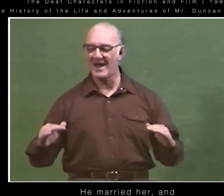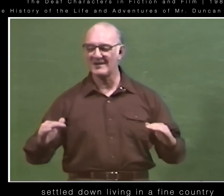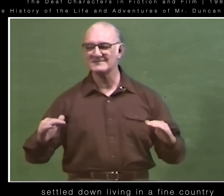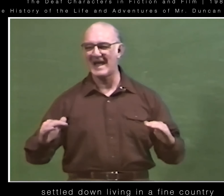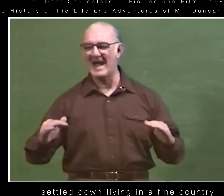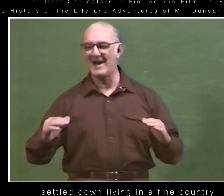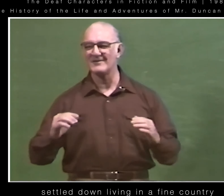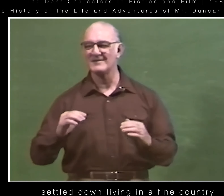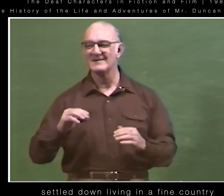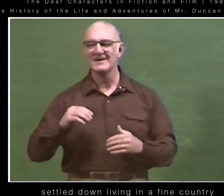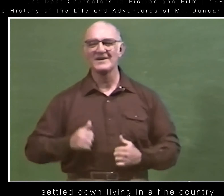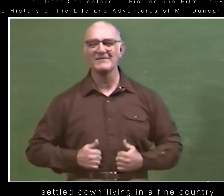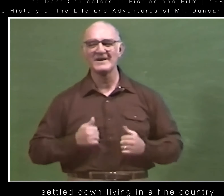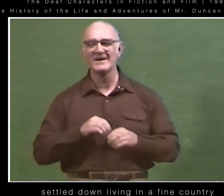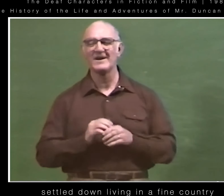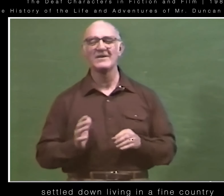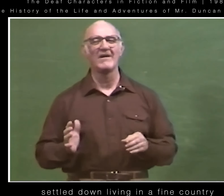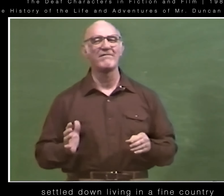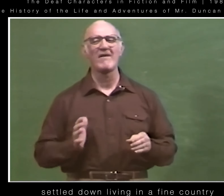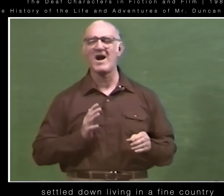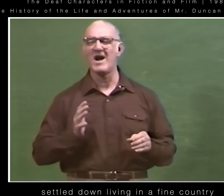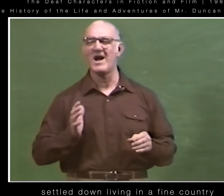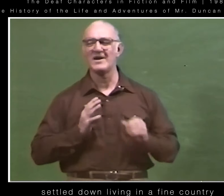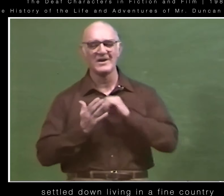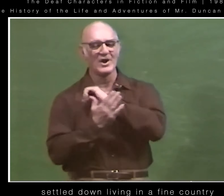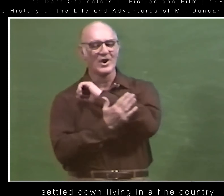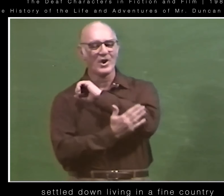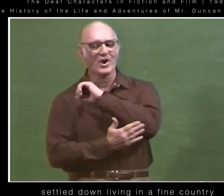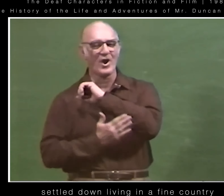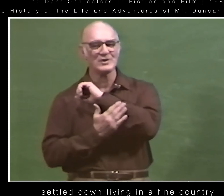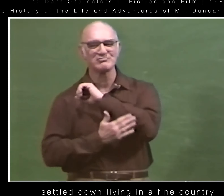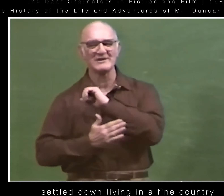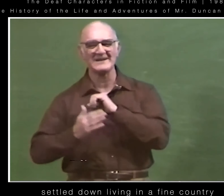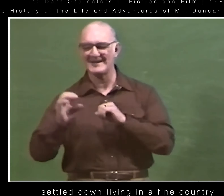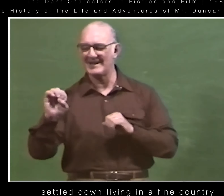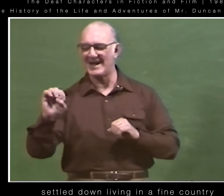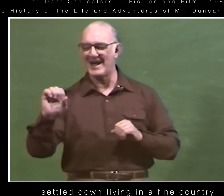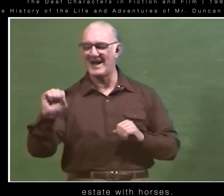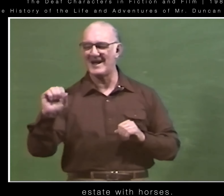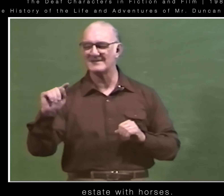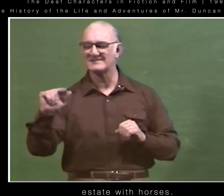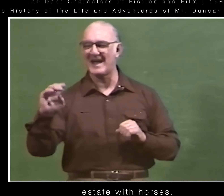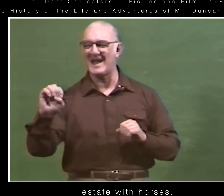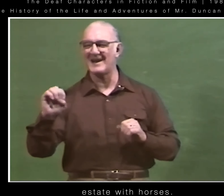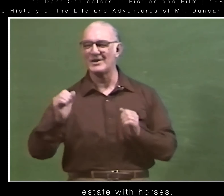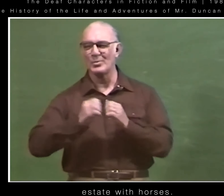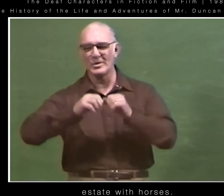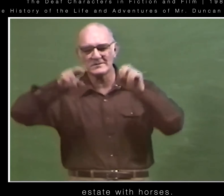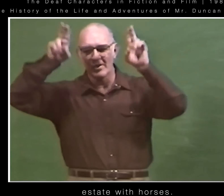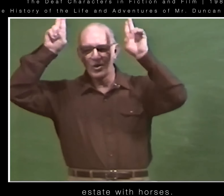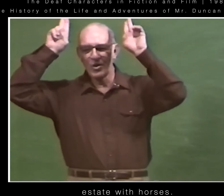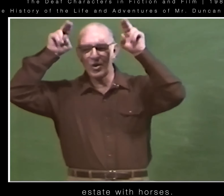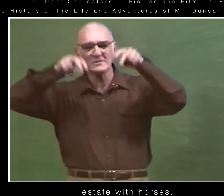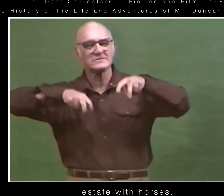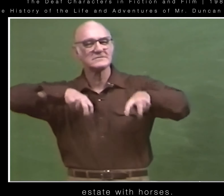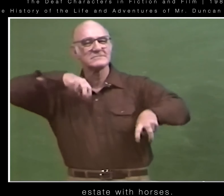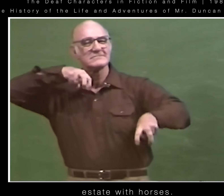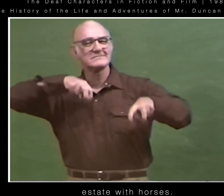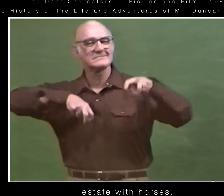settles down living in a fine country estate with horses